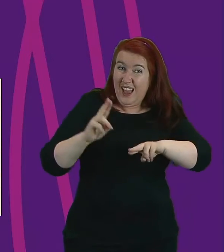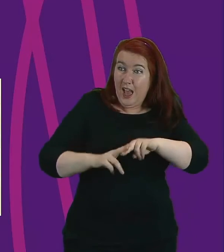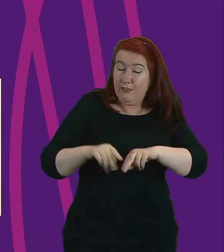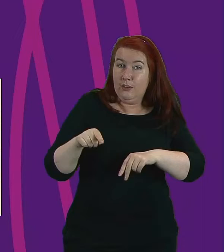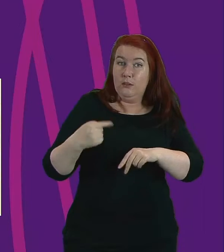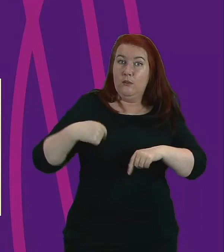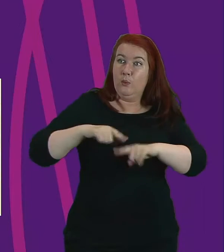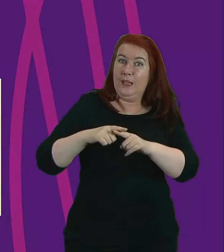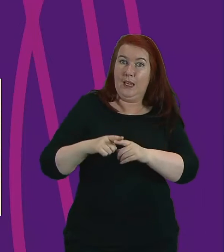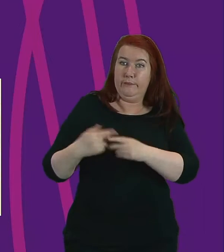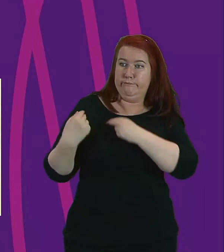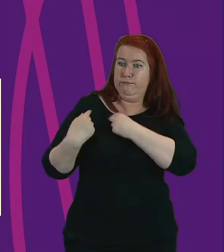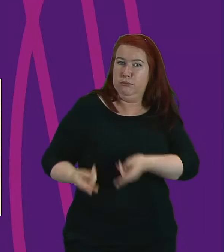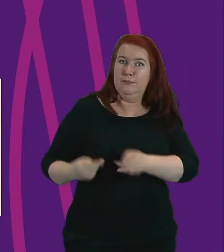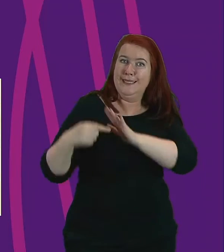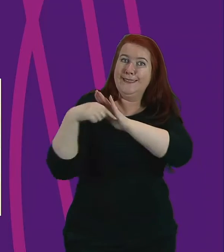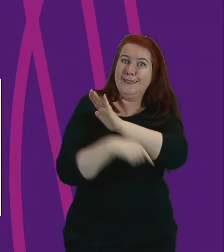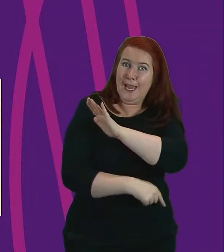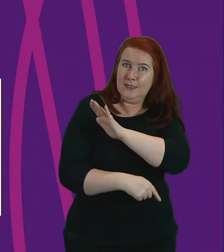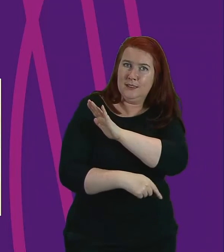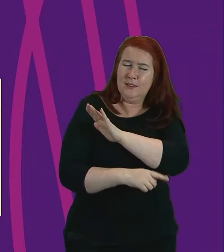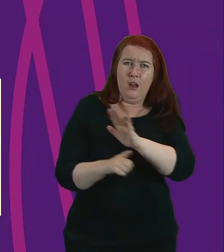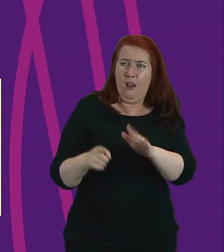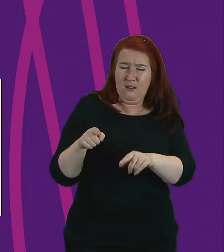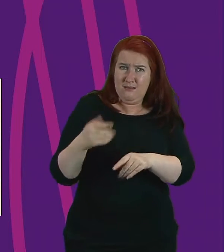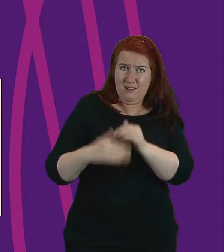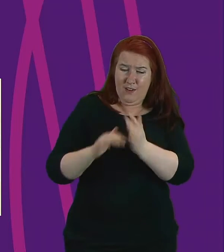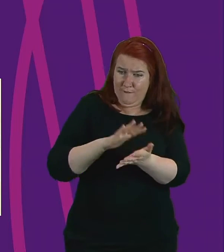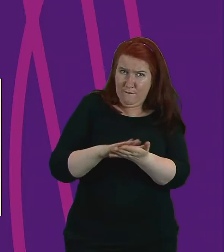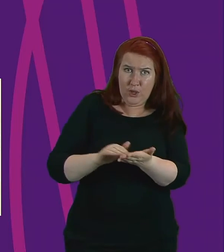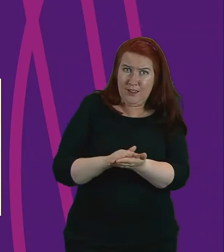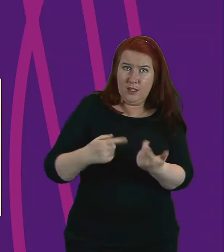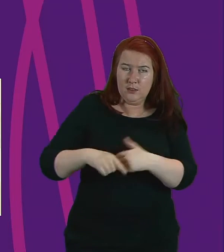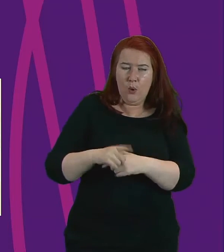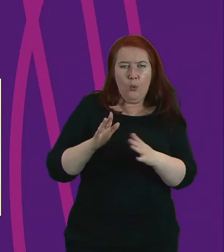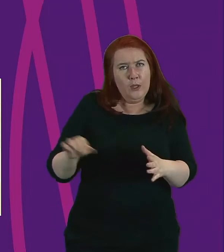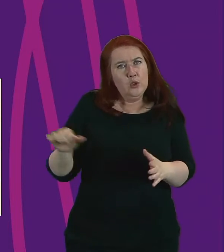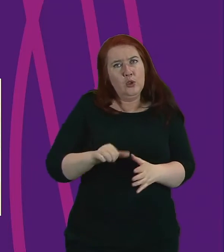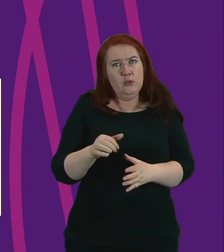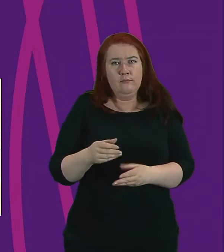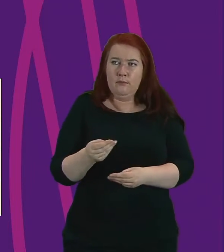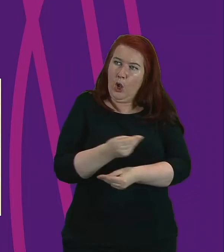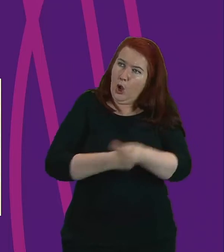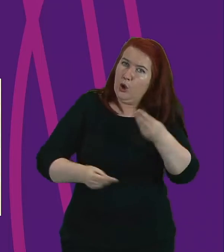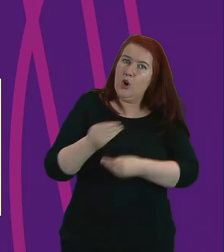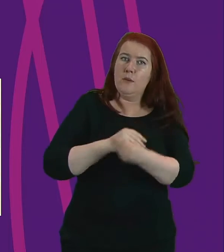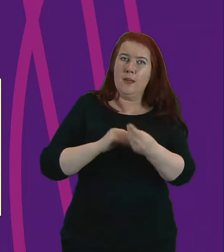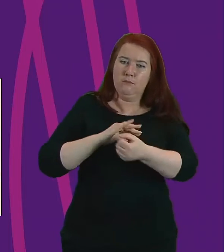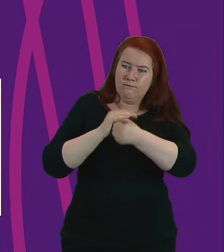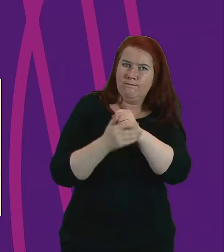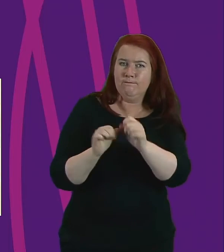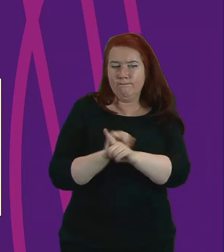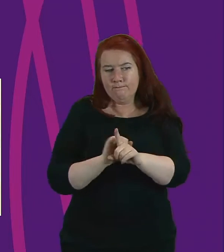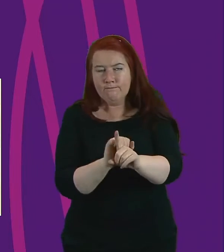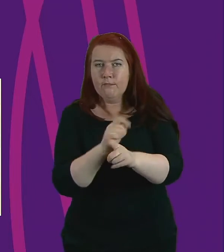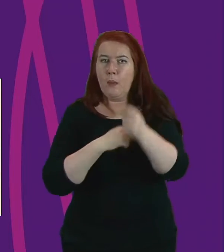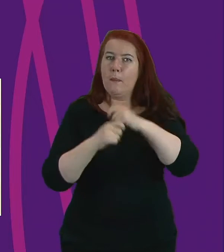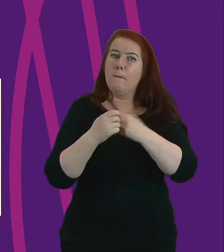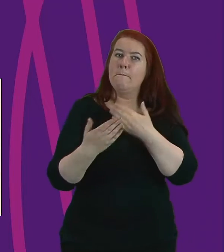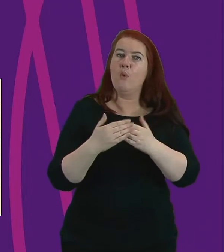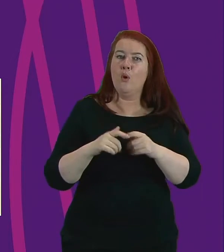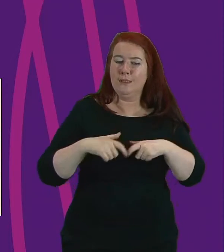with a massive debt without taking the opportunity to reshape our economy and society into a more sustainable,